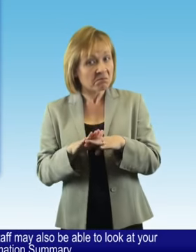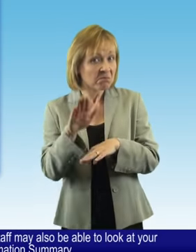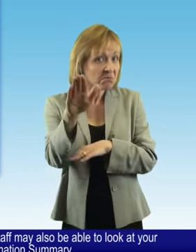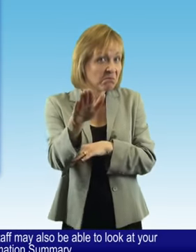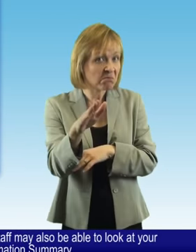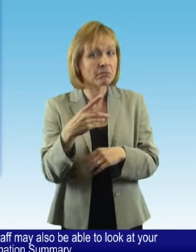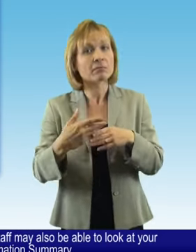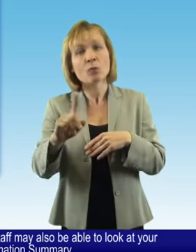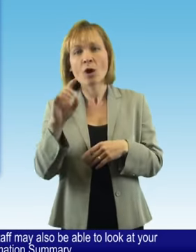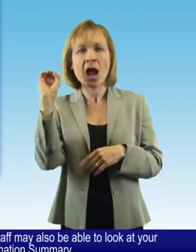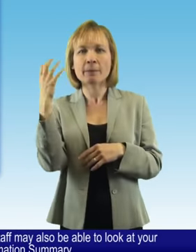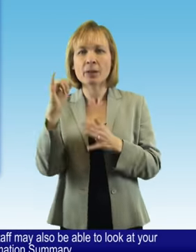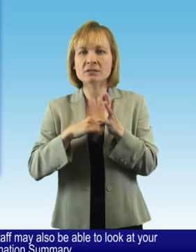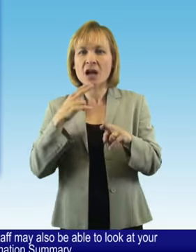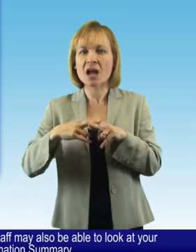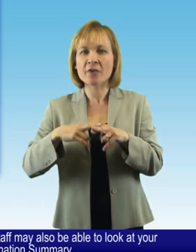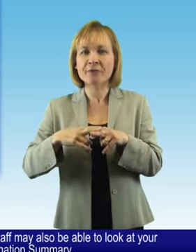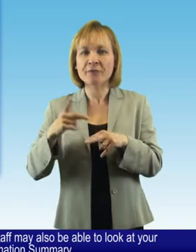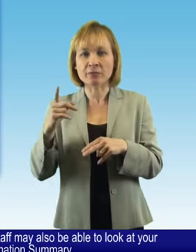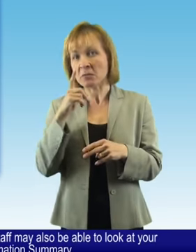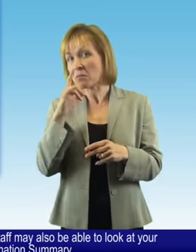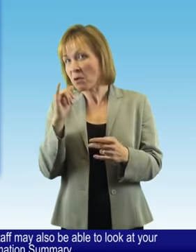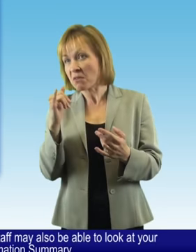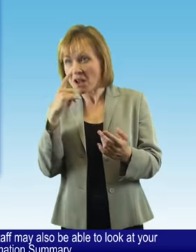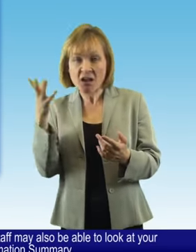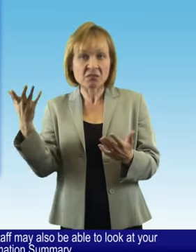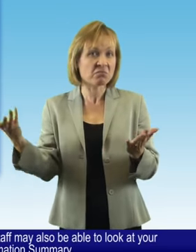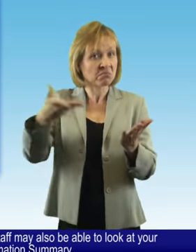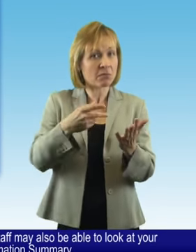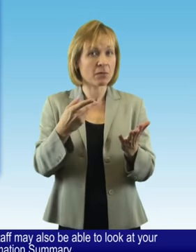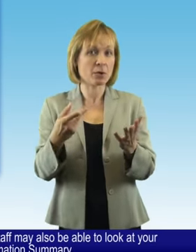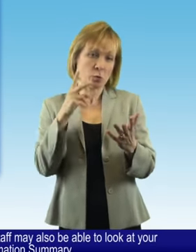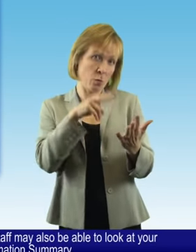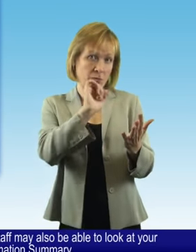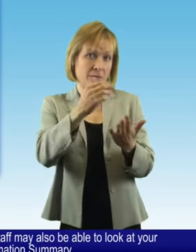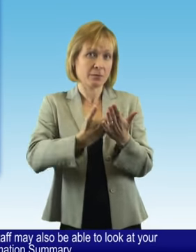In the future, ambulance staff may also be able to look at your key information summary.